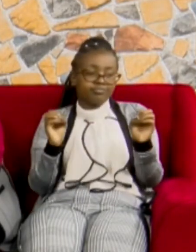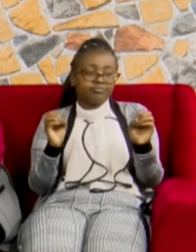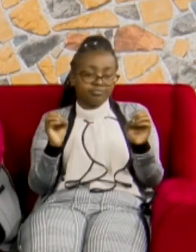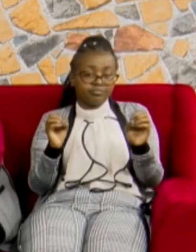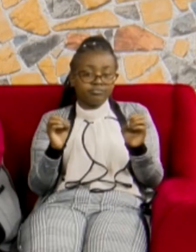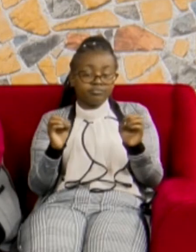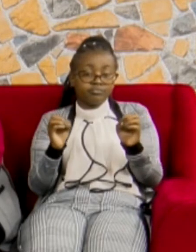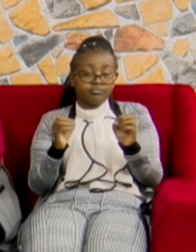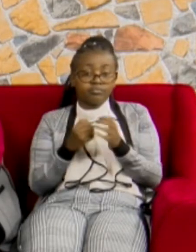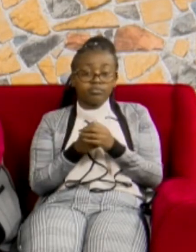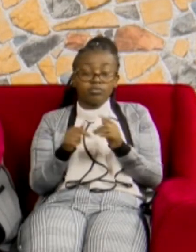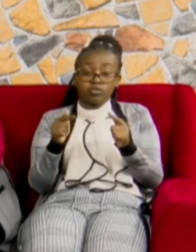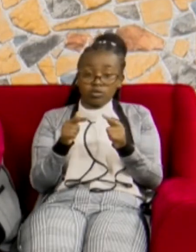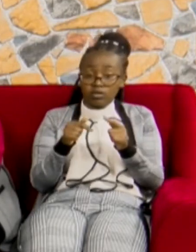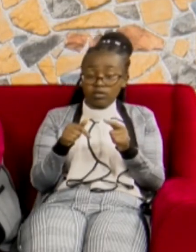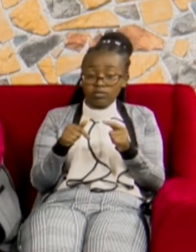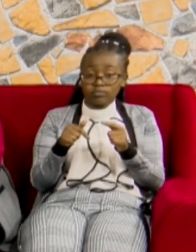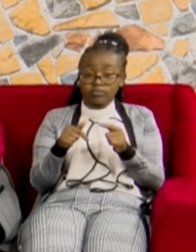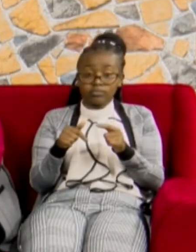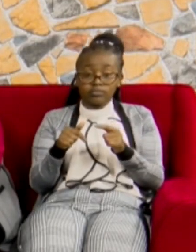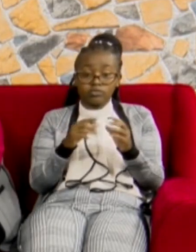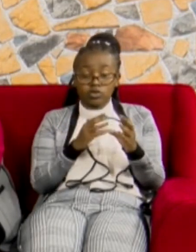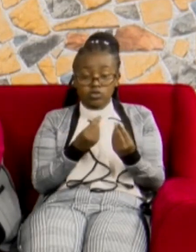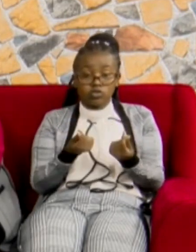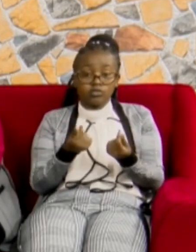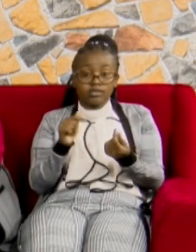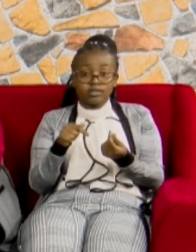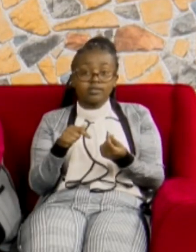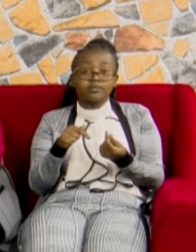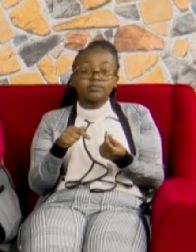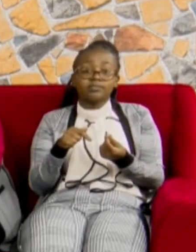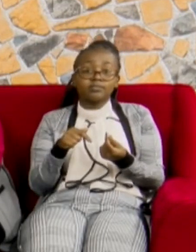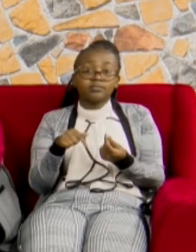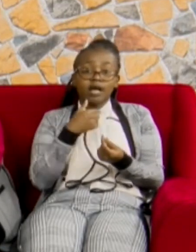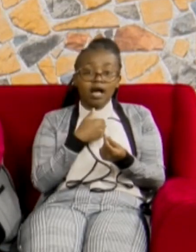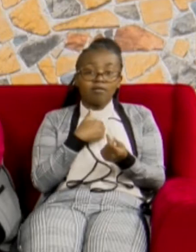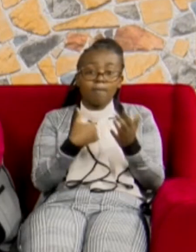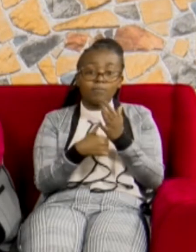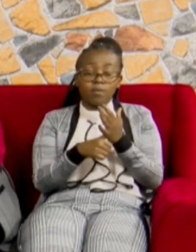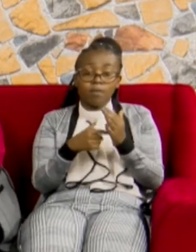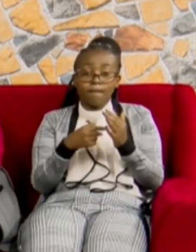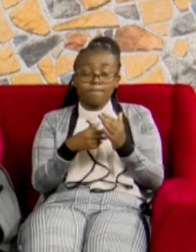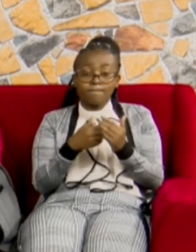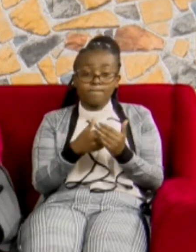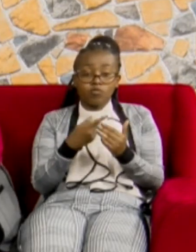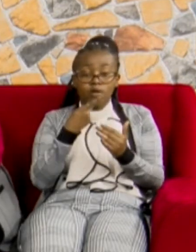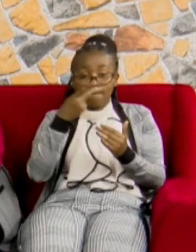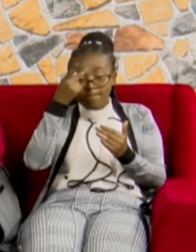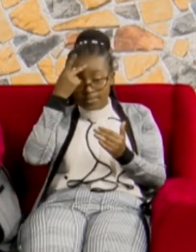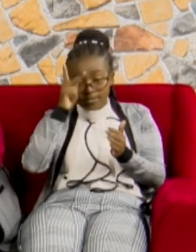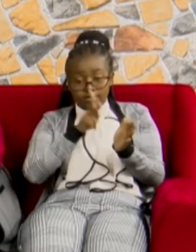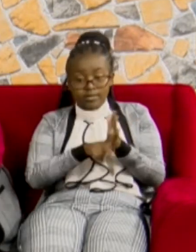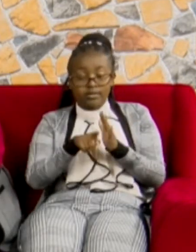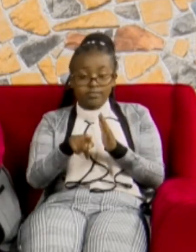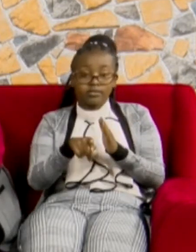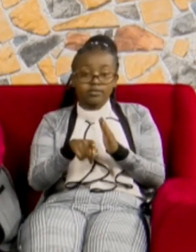it. Yes. So now, when as you're dealing with this, we had a case of a parent committing suicide in